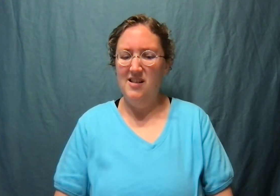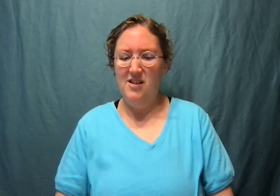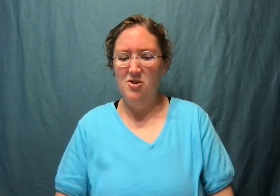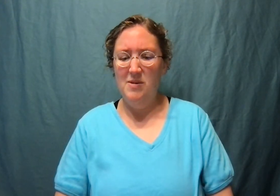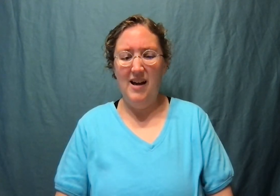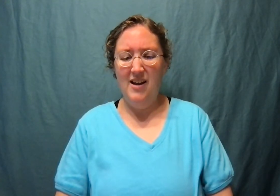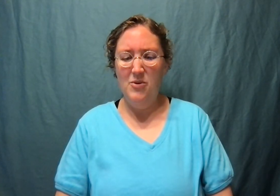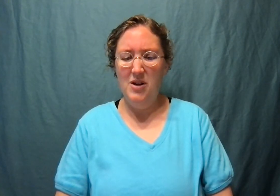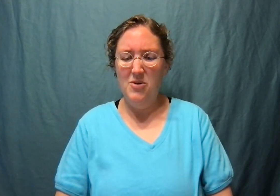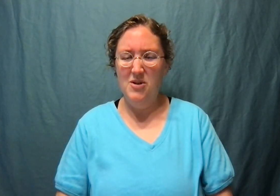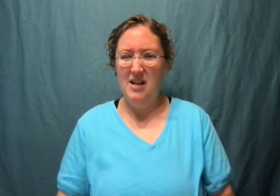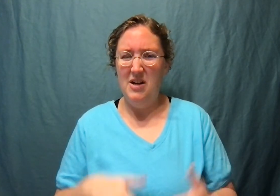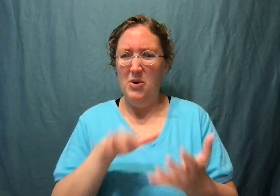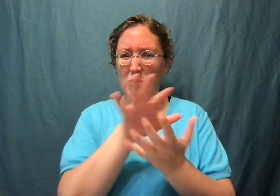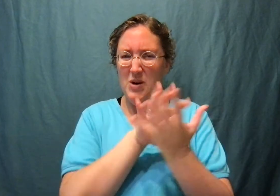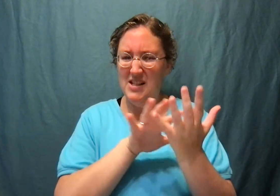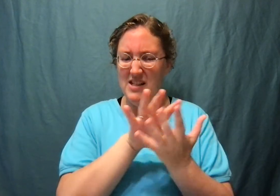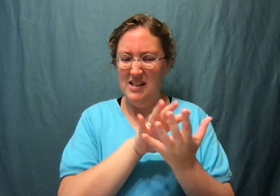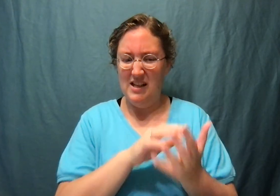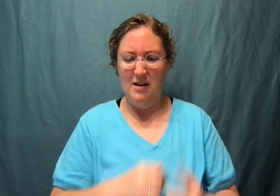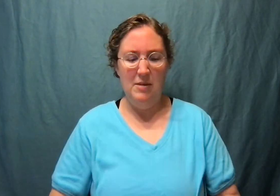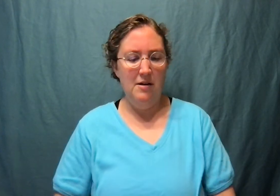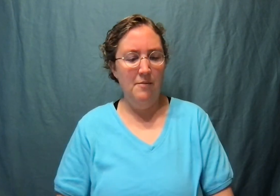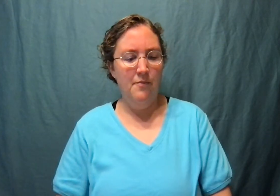excuse me, I don't understand. What does this sign mean?